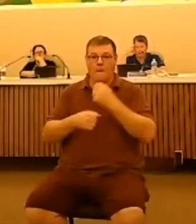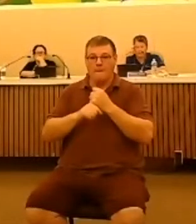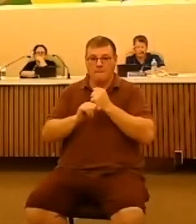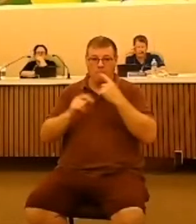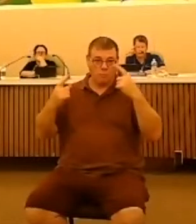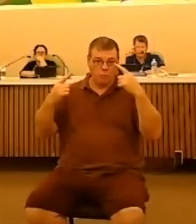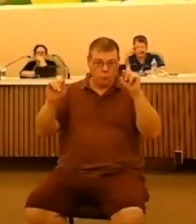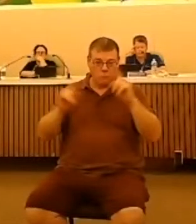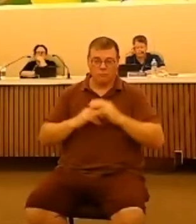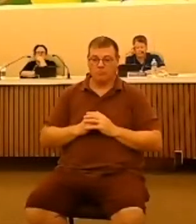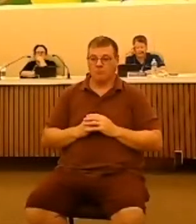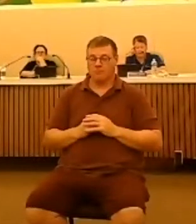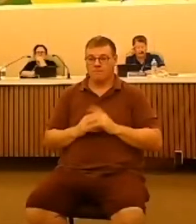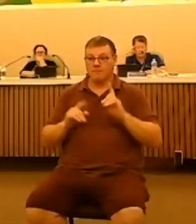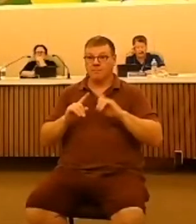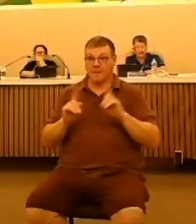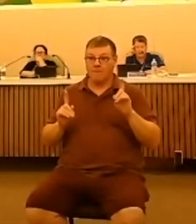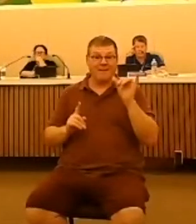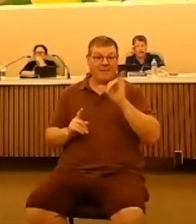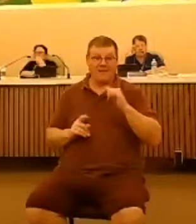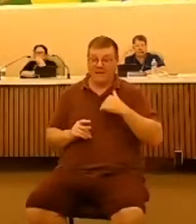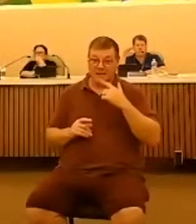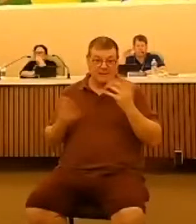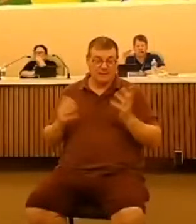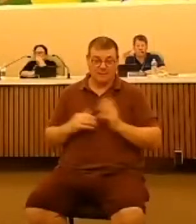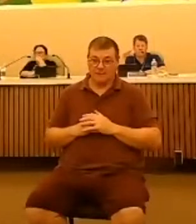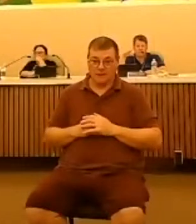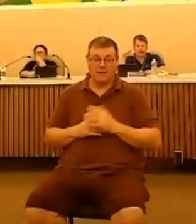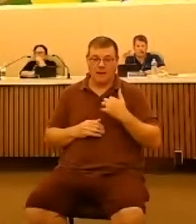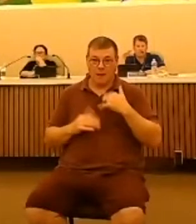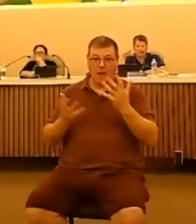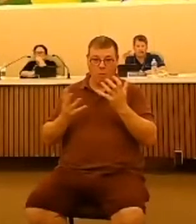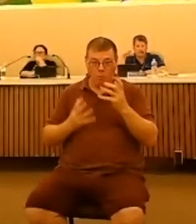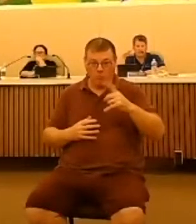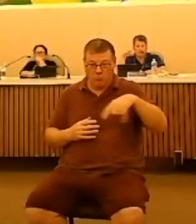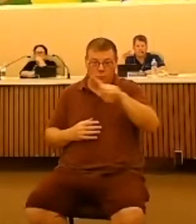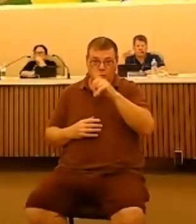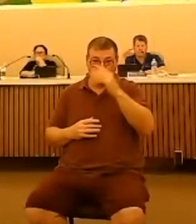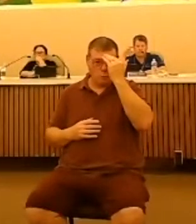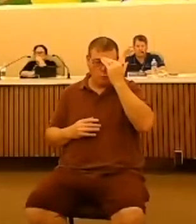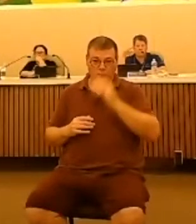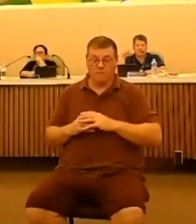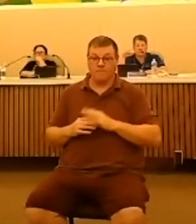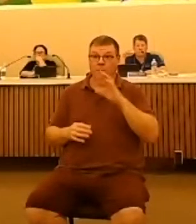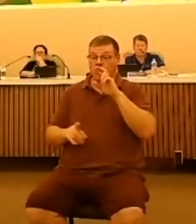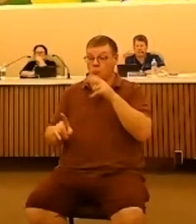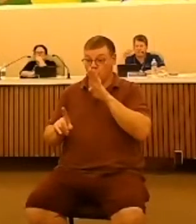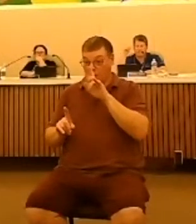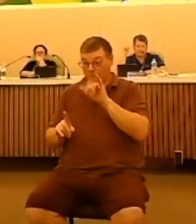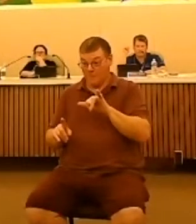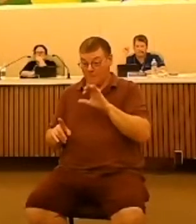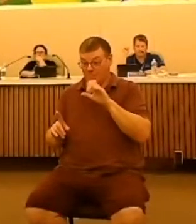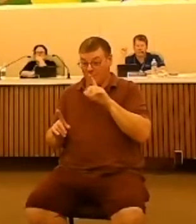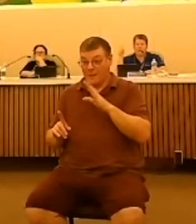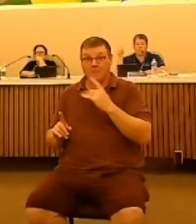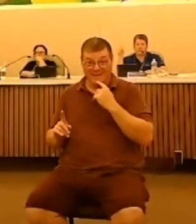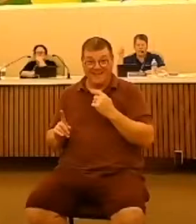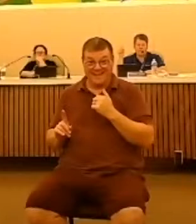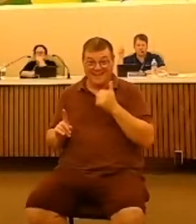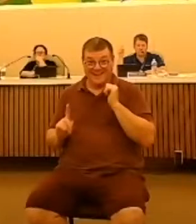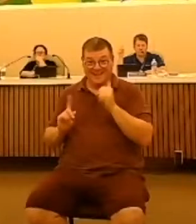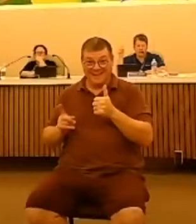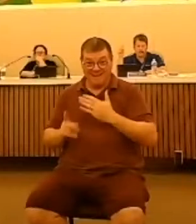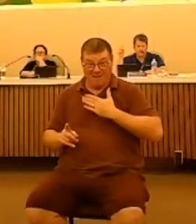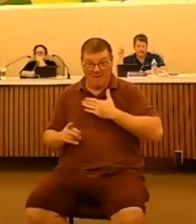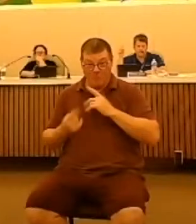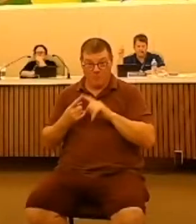work. But like I said, I just want you to know, even if the rugby club says, yeah, we're happy